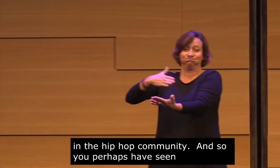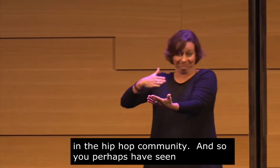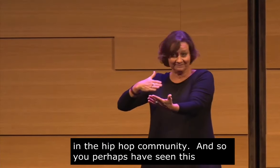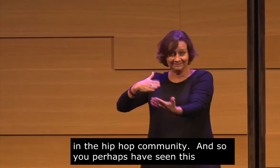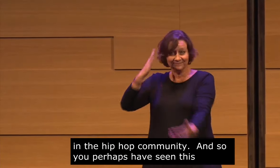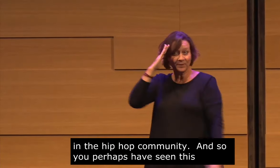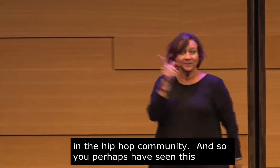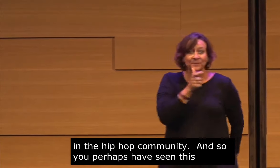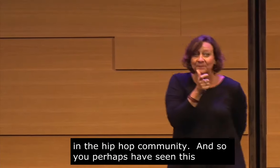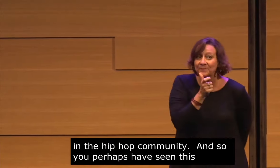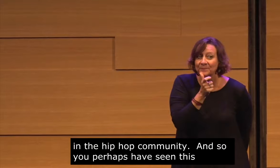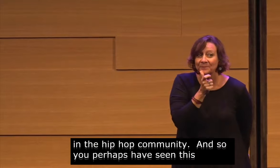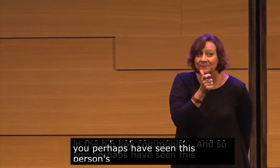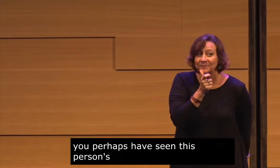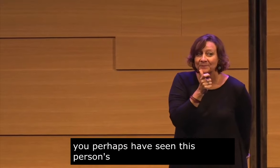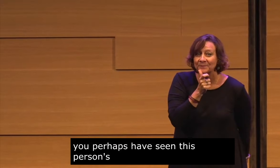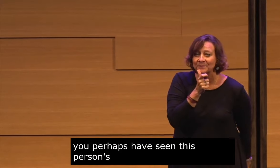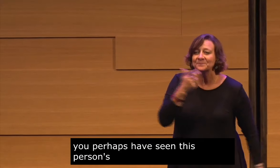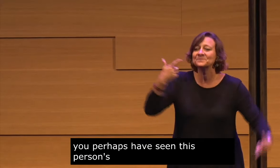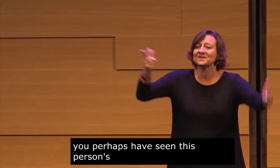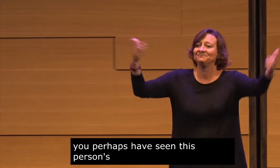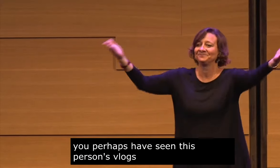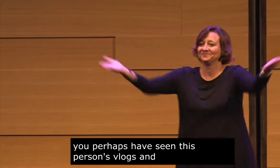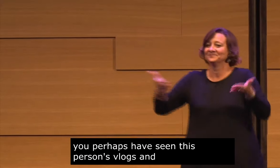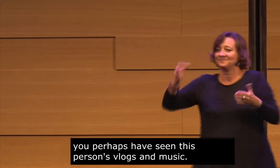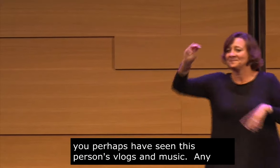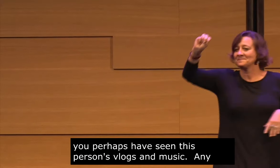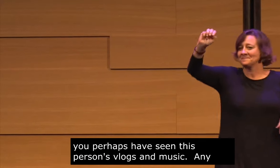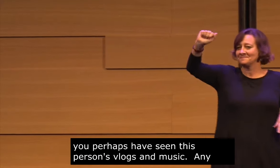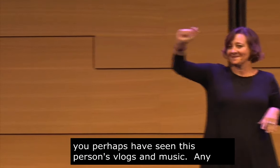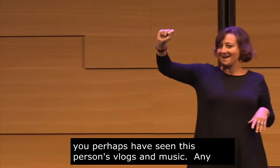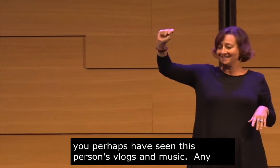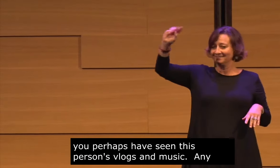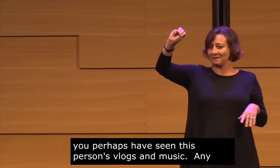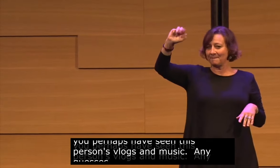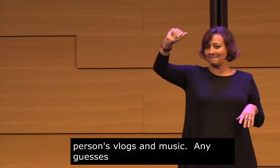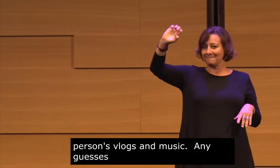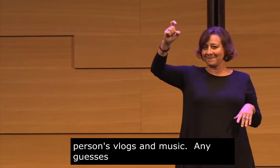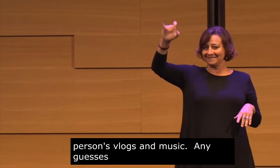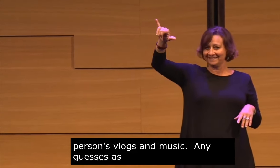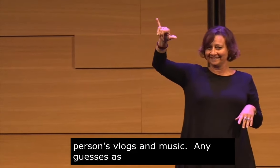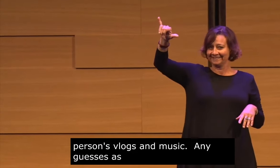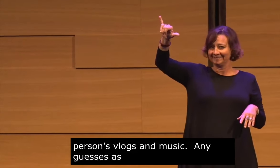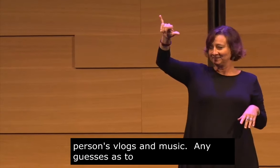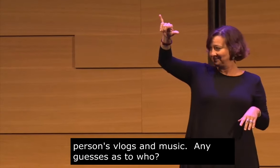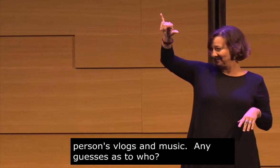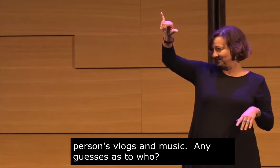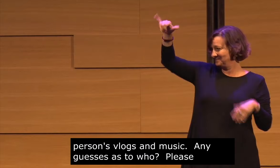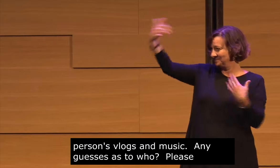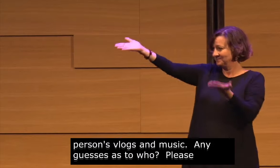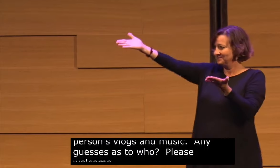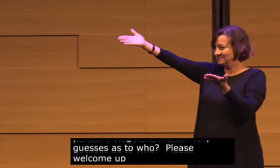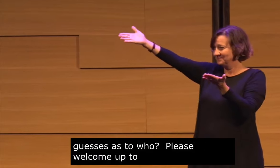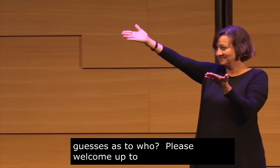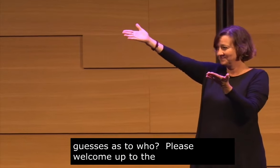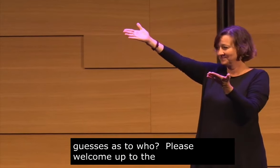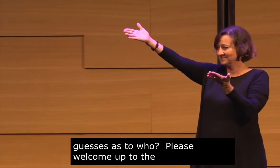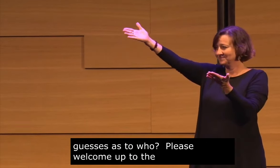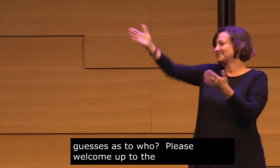person's vlogs and music. Any guesses as to who? Please welcome up to the stage, Matt Maxey.